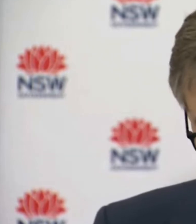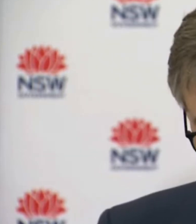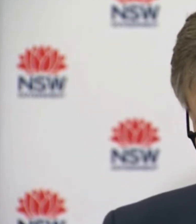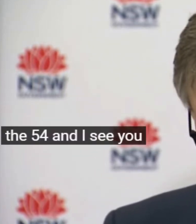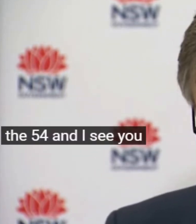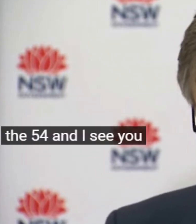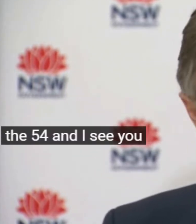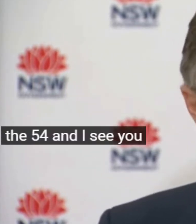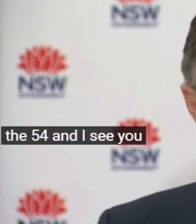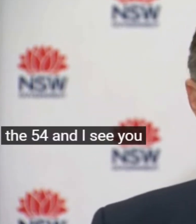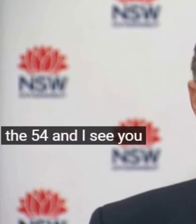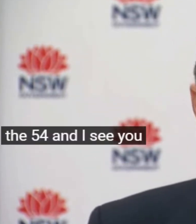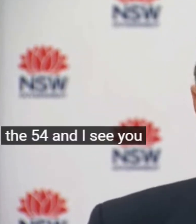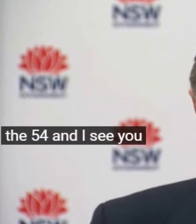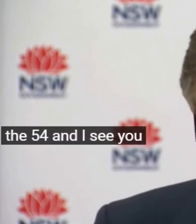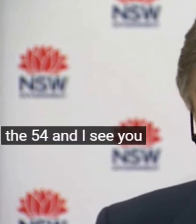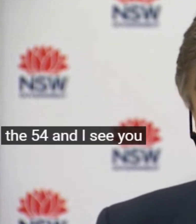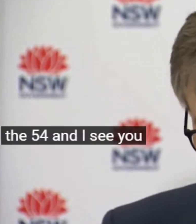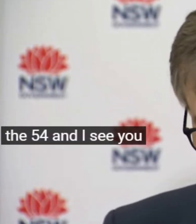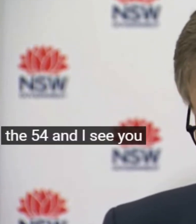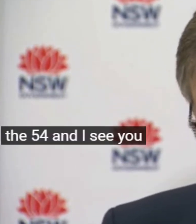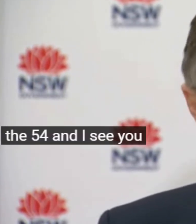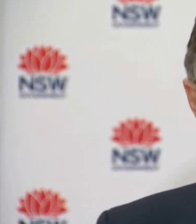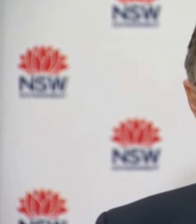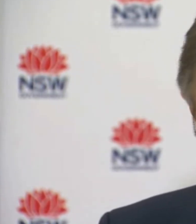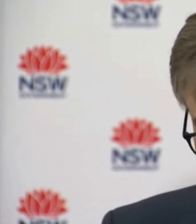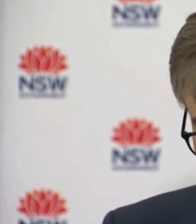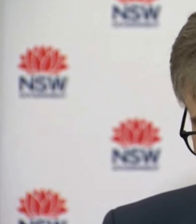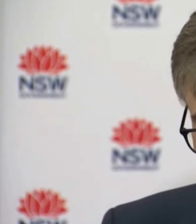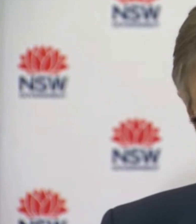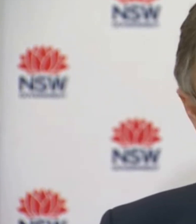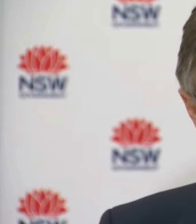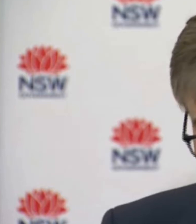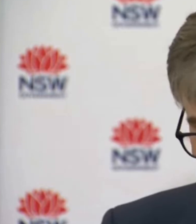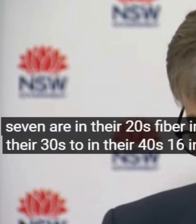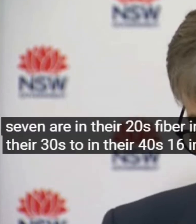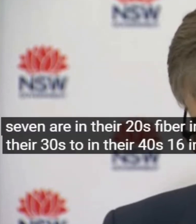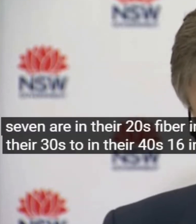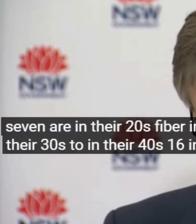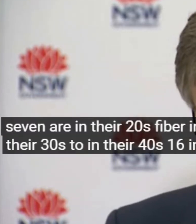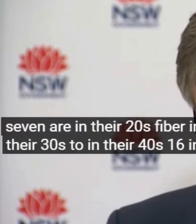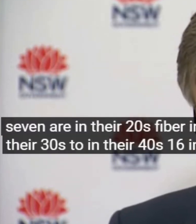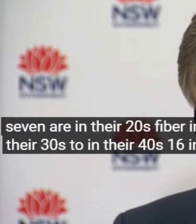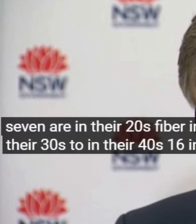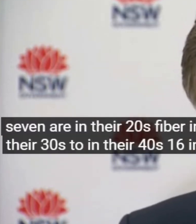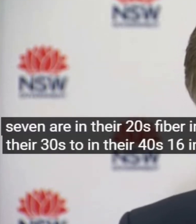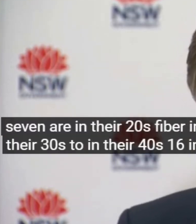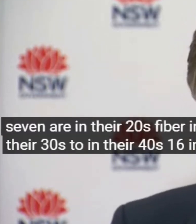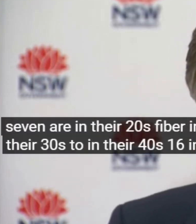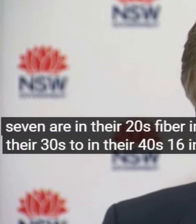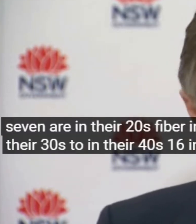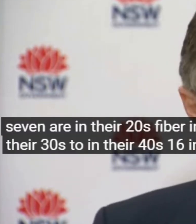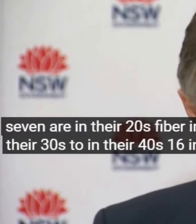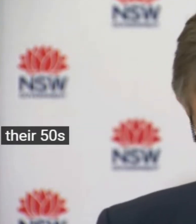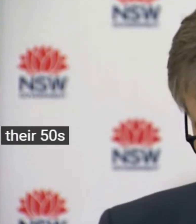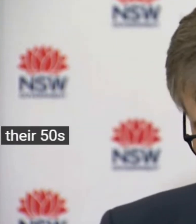ICU, 7 are in their 20s, 5 are in their 30s, 2 in their 40s, 16 in their 50s, 14